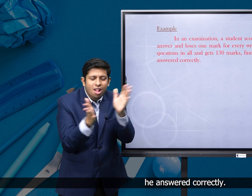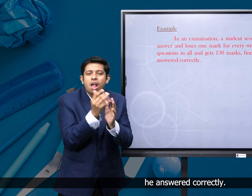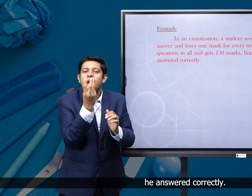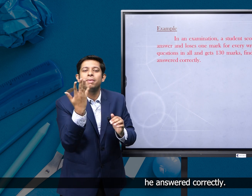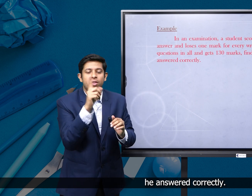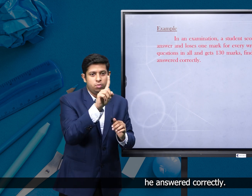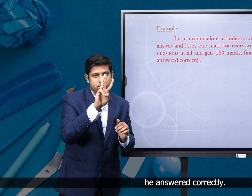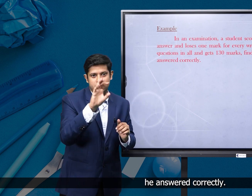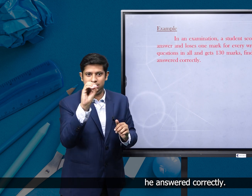answered correctly.